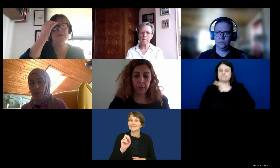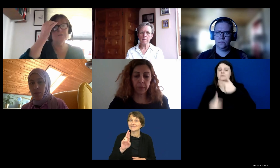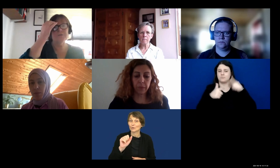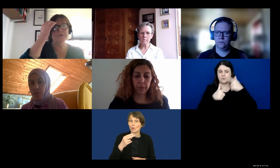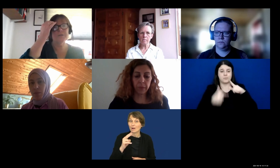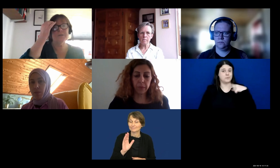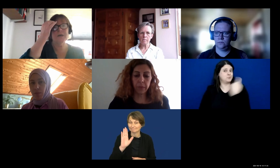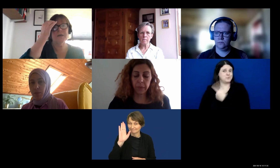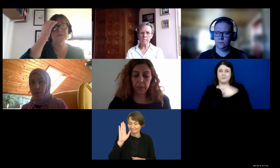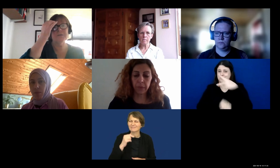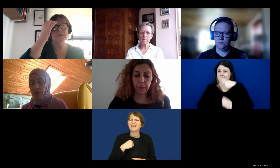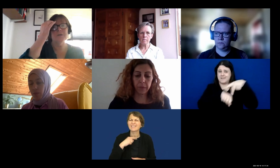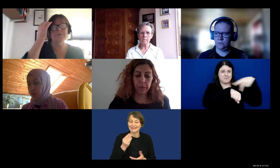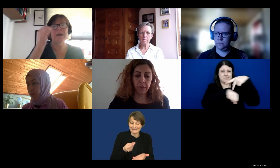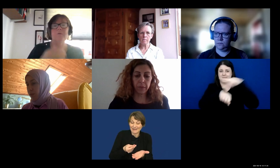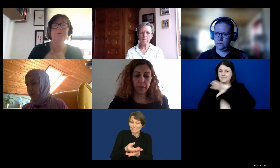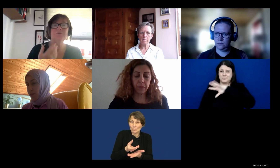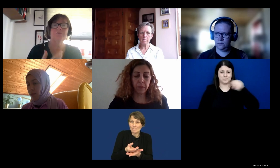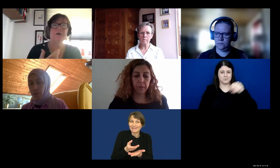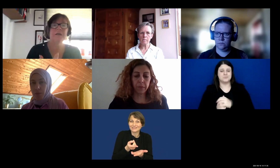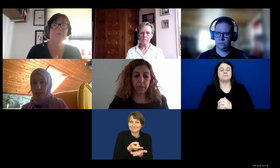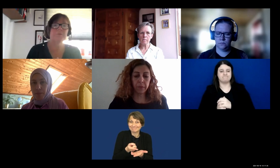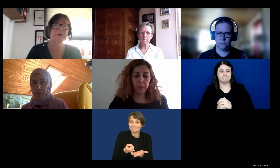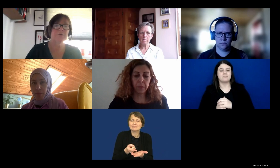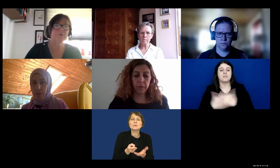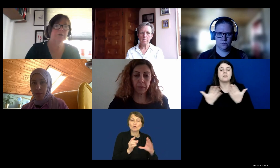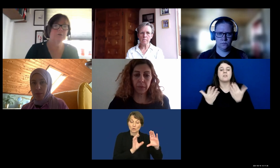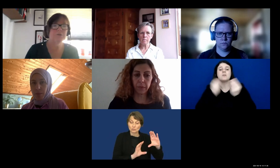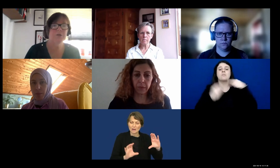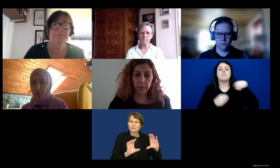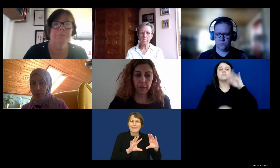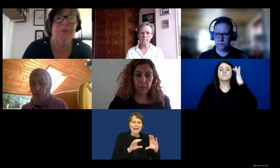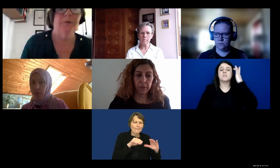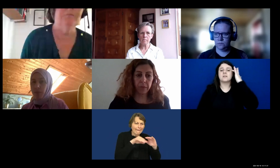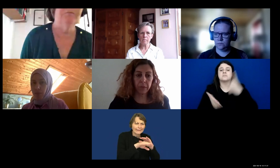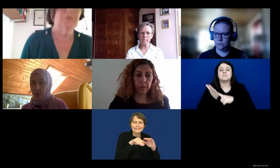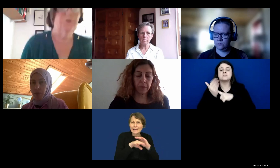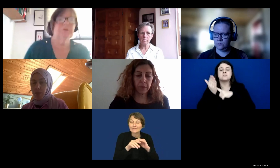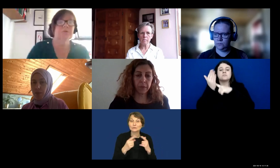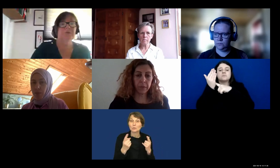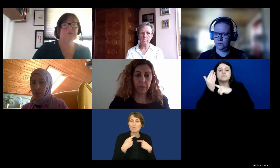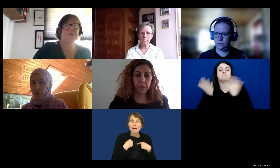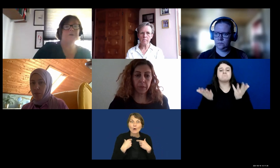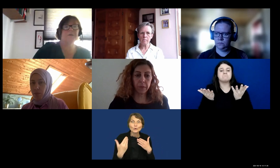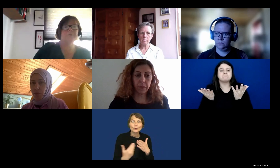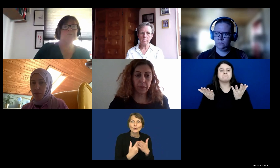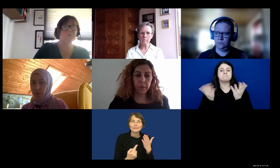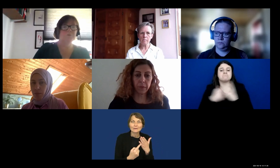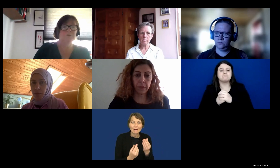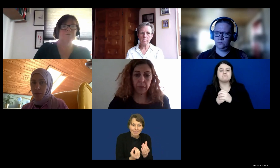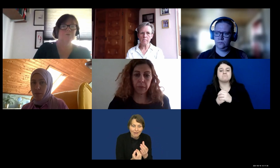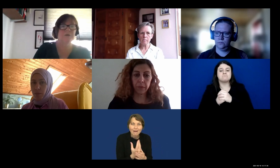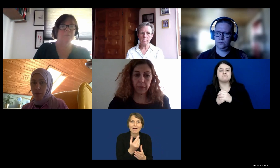of our countries, and how would you find out about new technology? That was so, but that